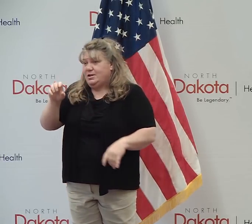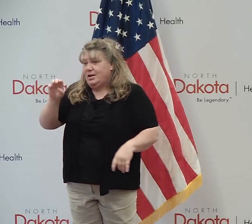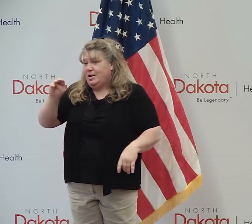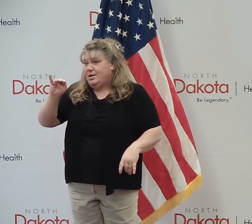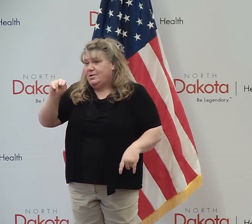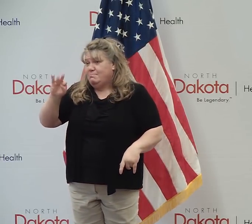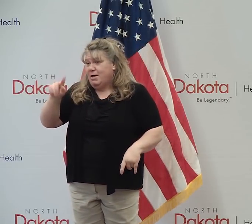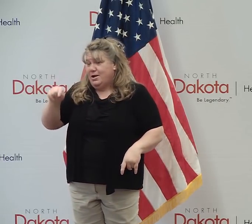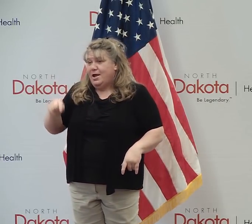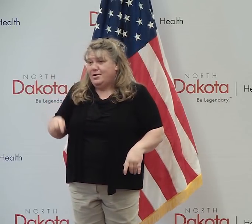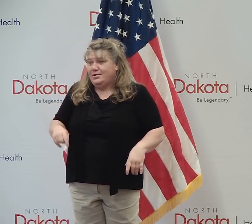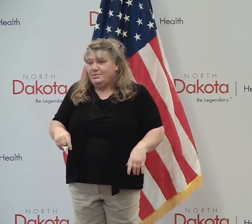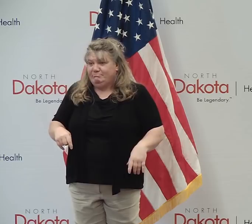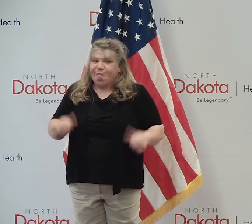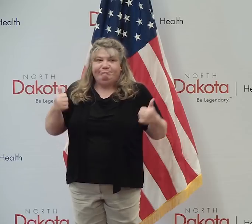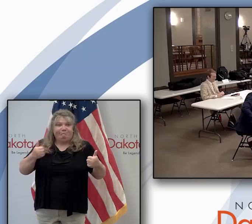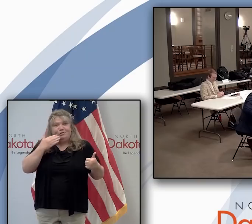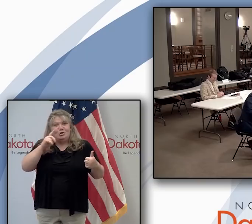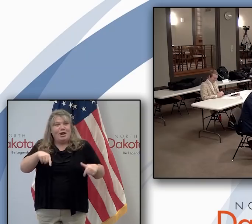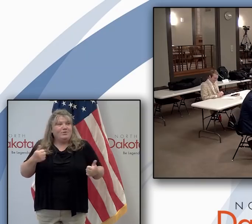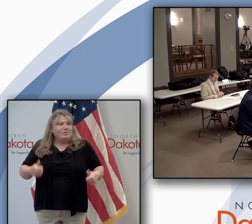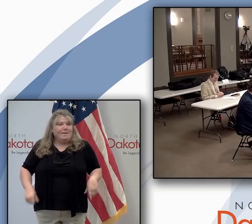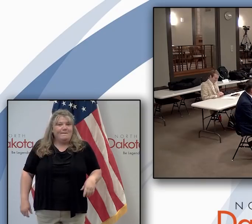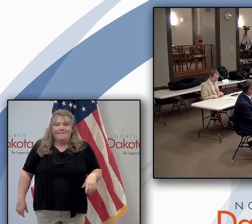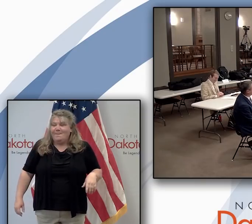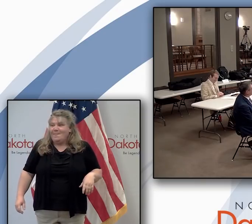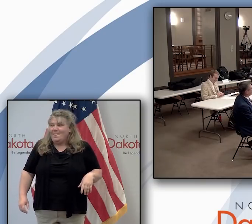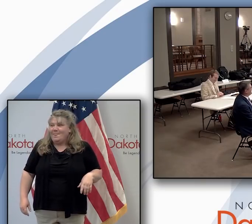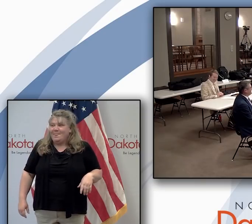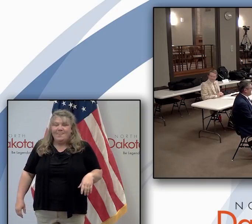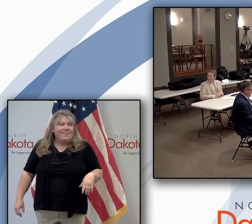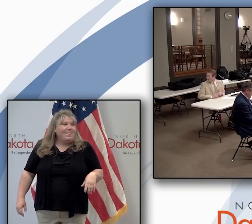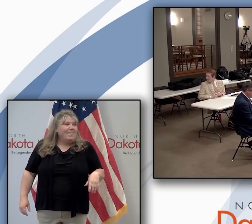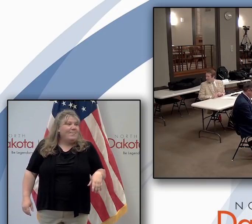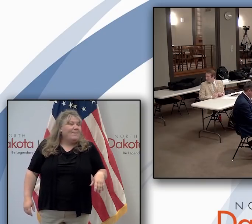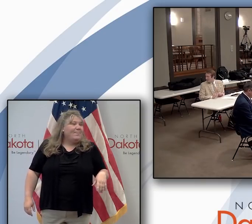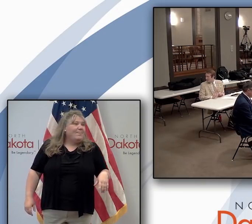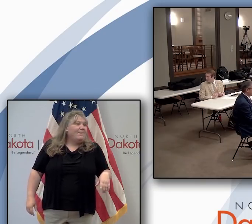happening in Minot. It is